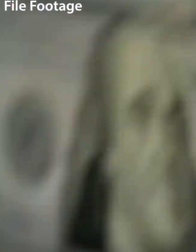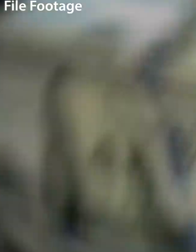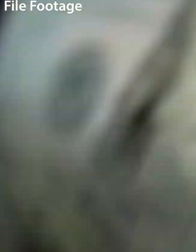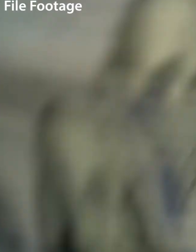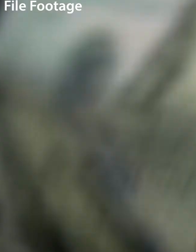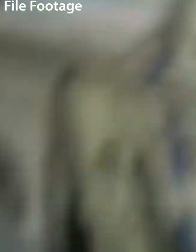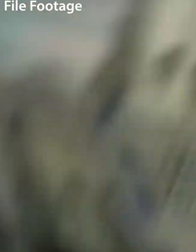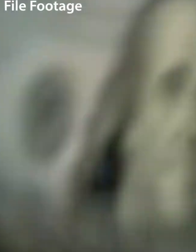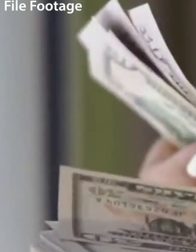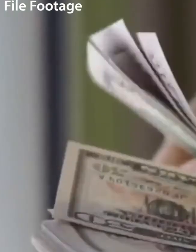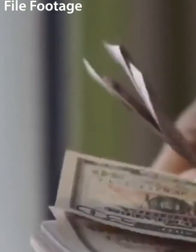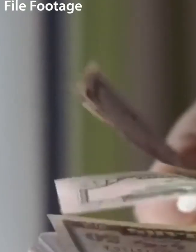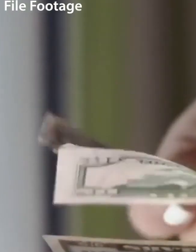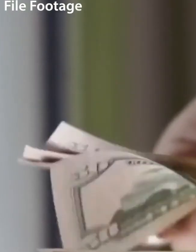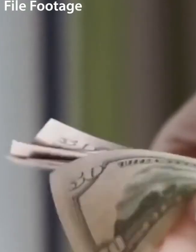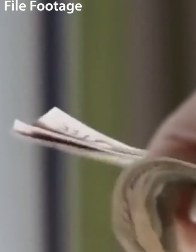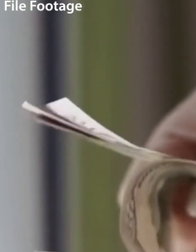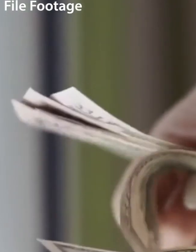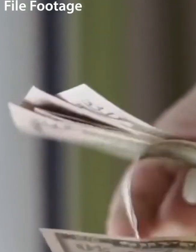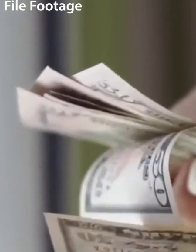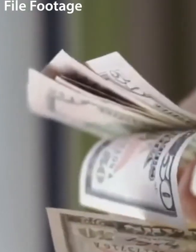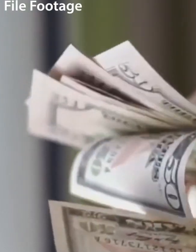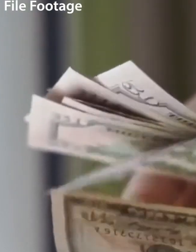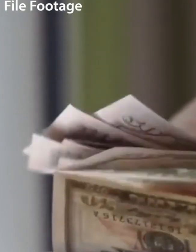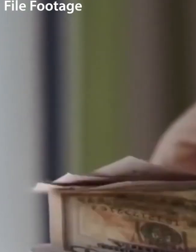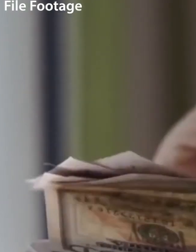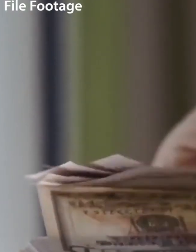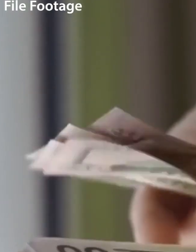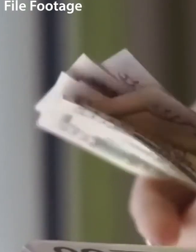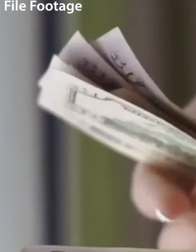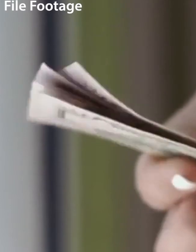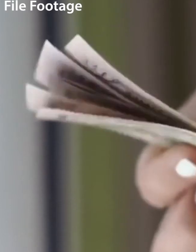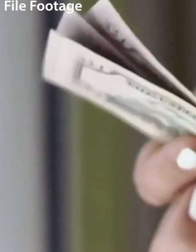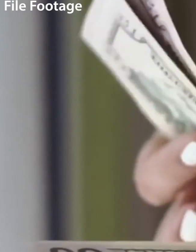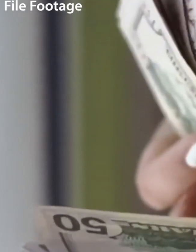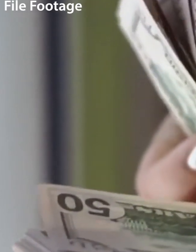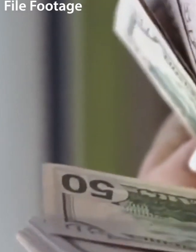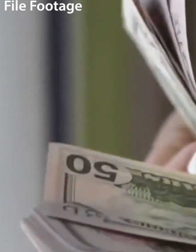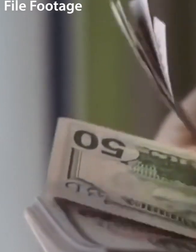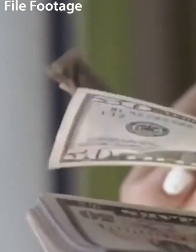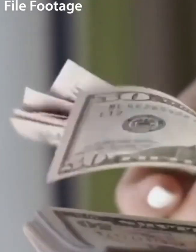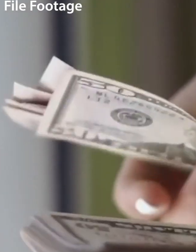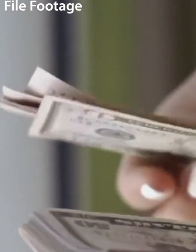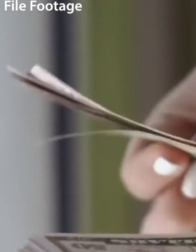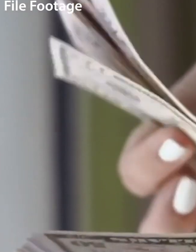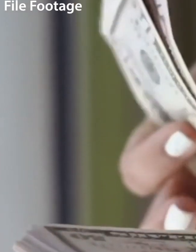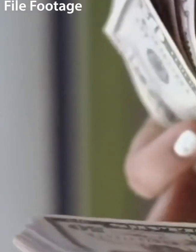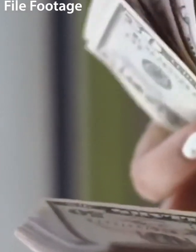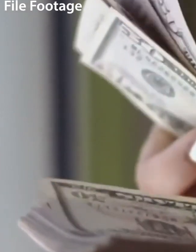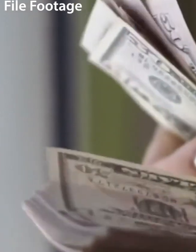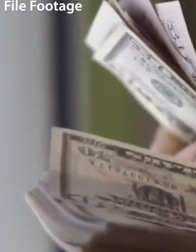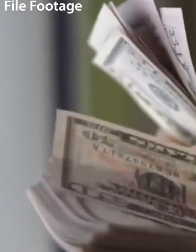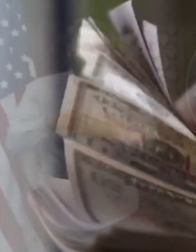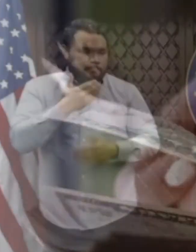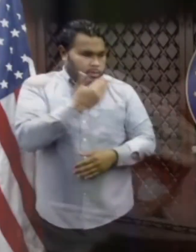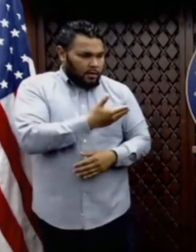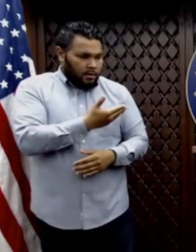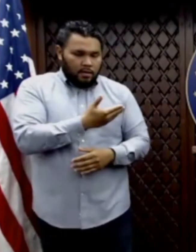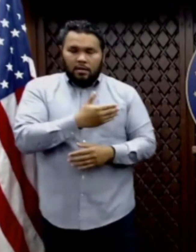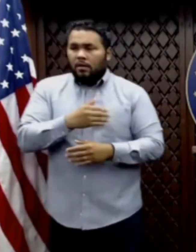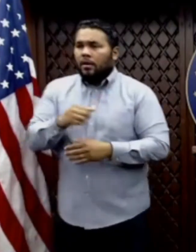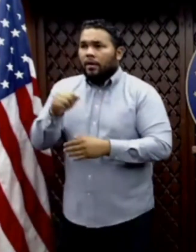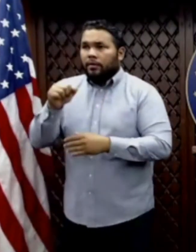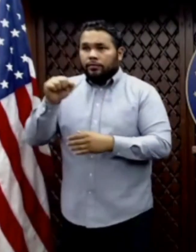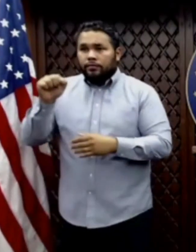and as much as $930 in weekly unemployment benefits await. But both are still weeks away. With